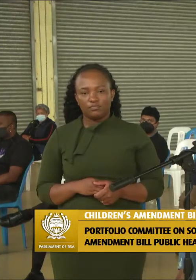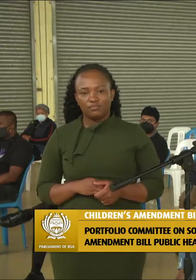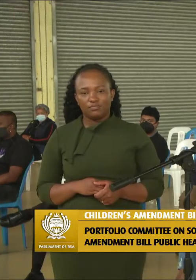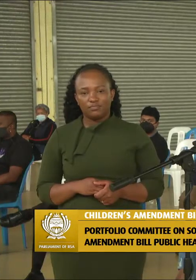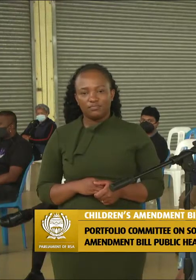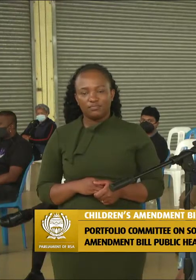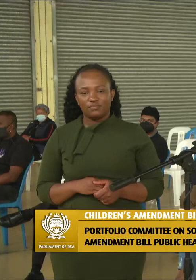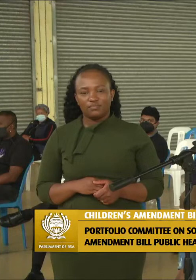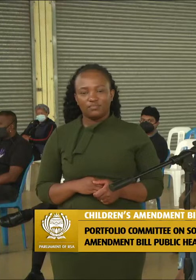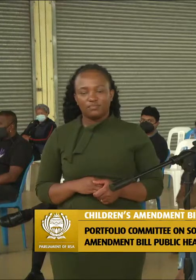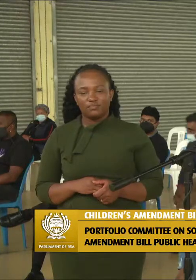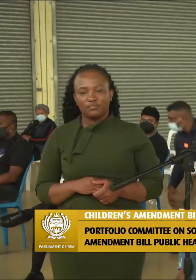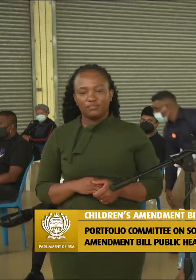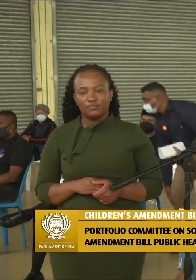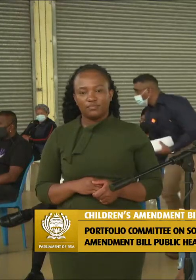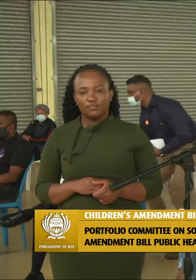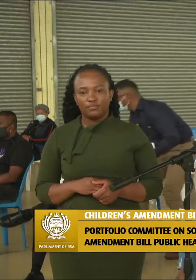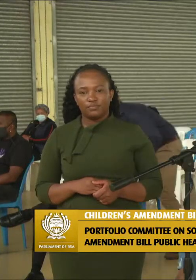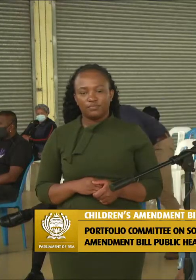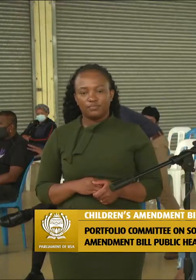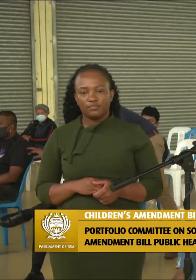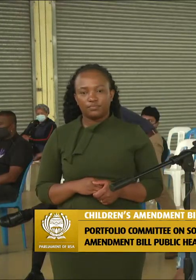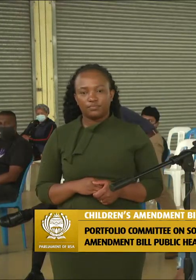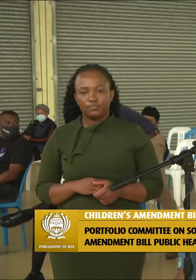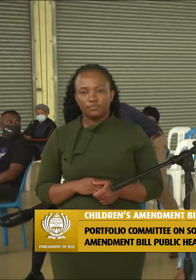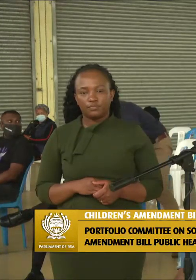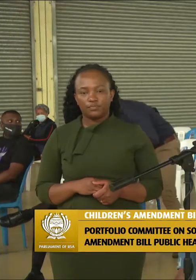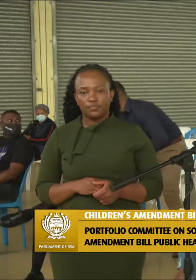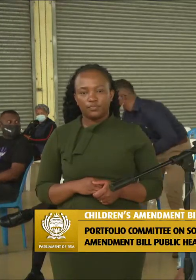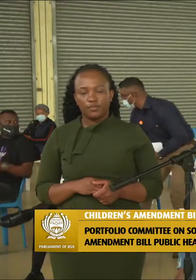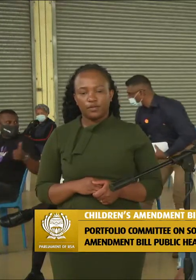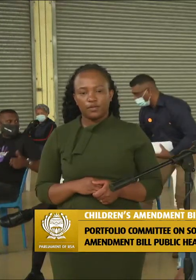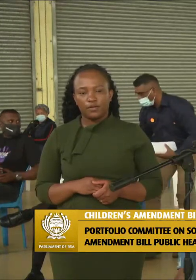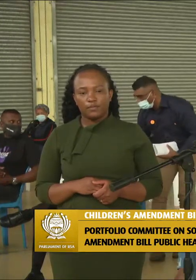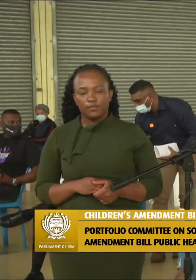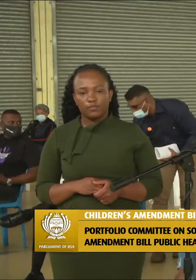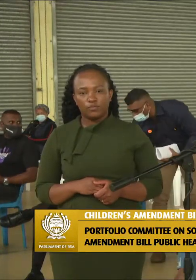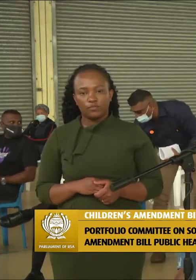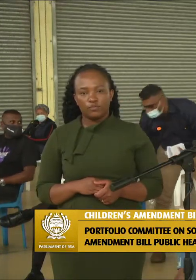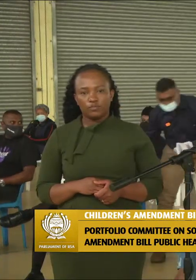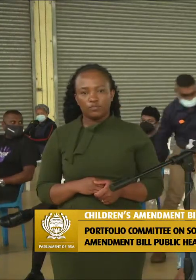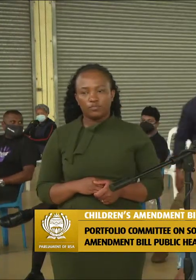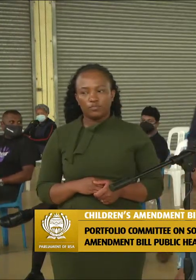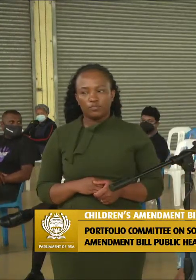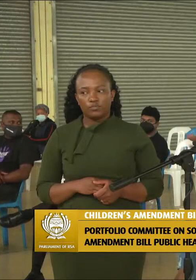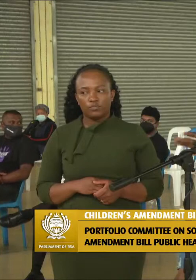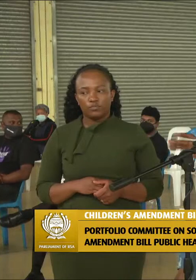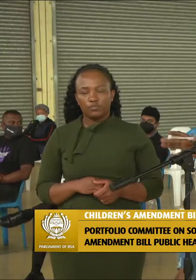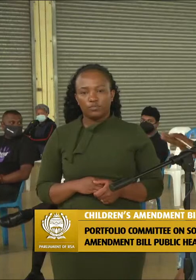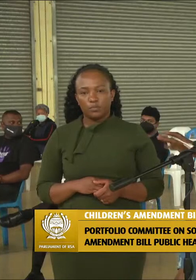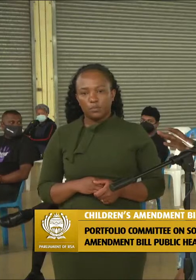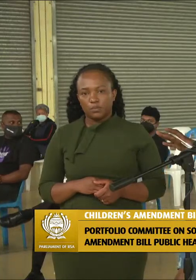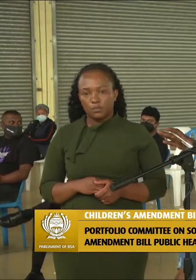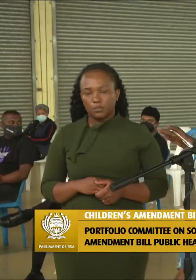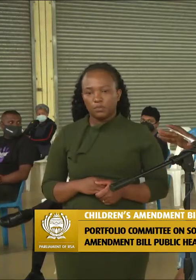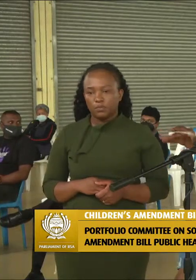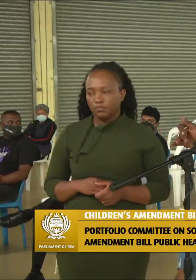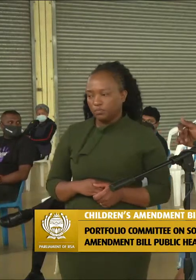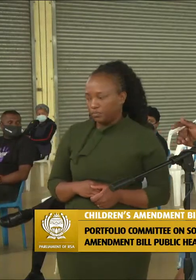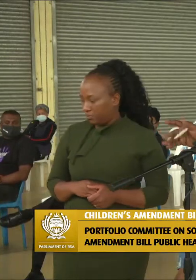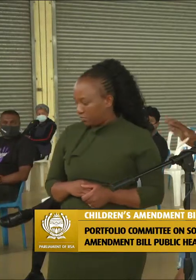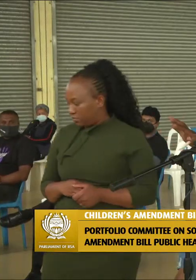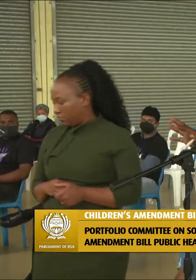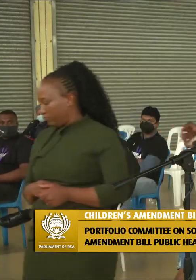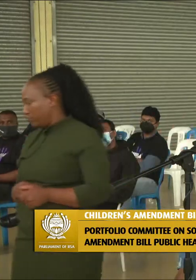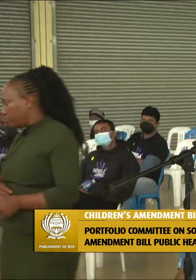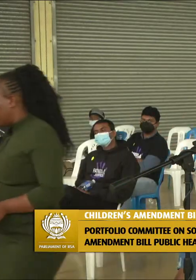this child on a certain program to monitor how the child performs. Lolu hlelo ngicabanga ukuthi lithatha mhlambe